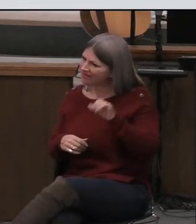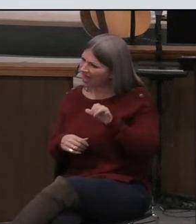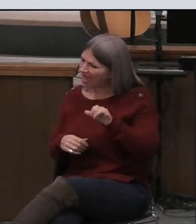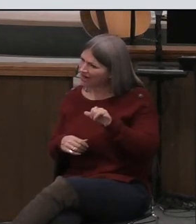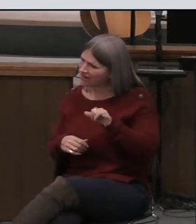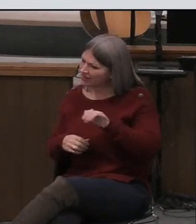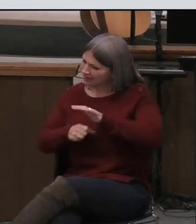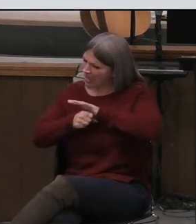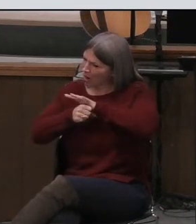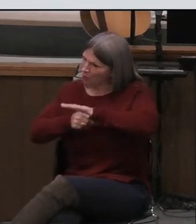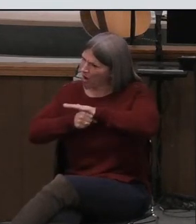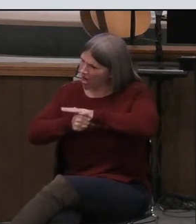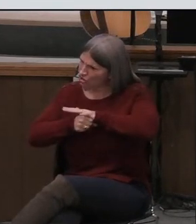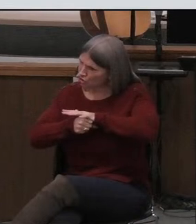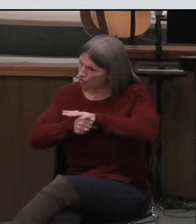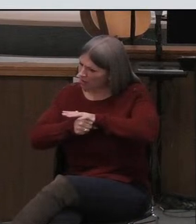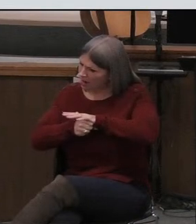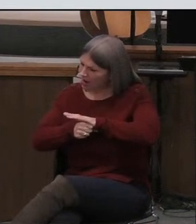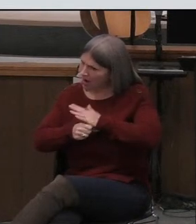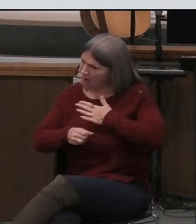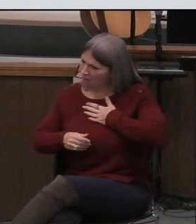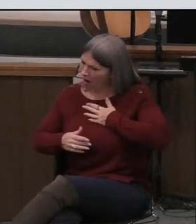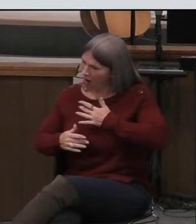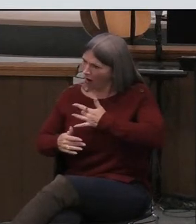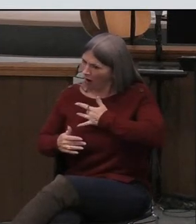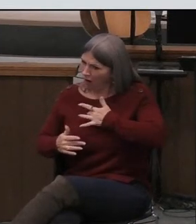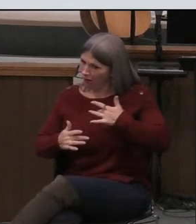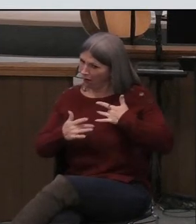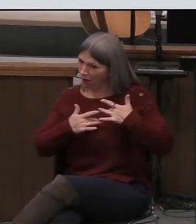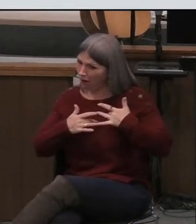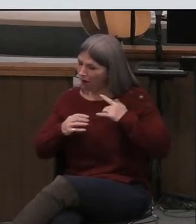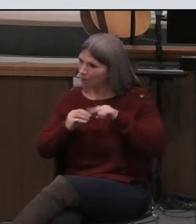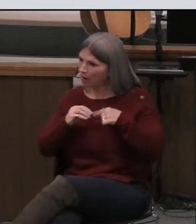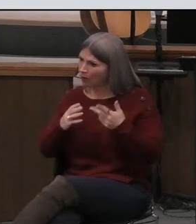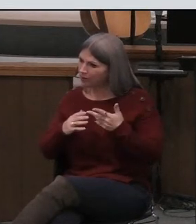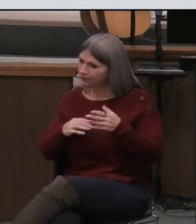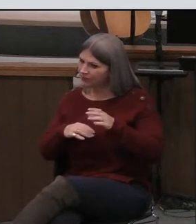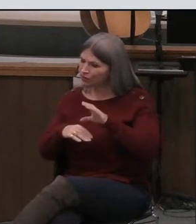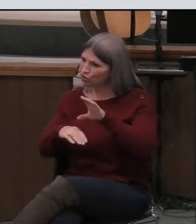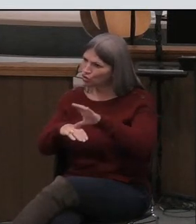pressure on me of my anxiety for all the churches.